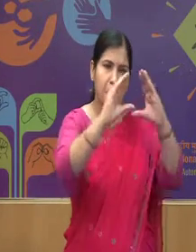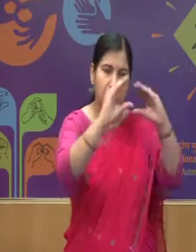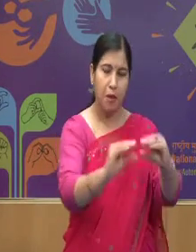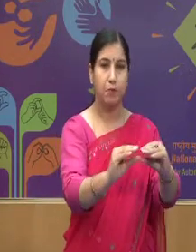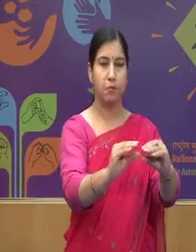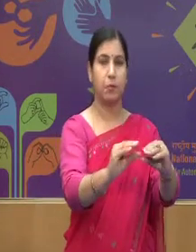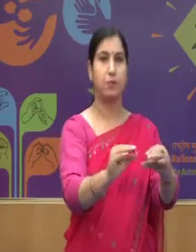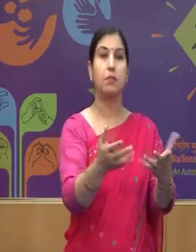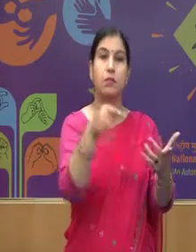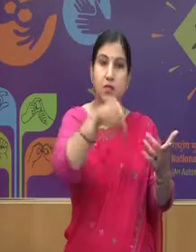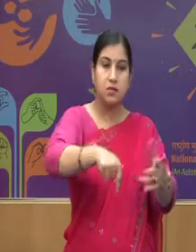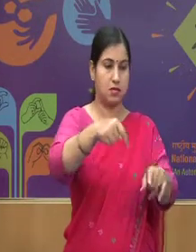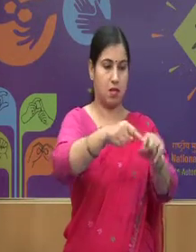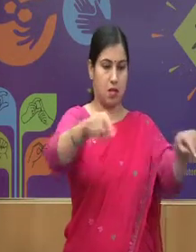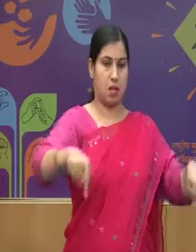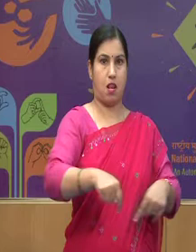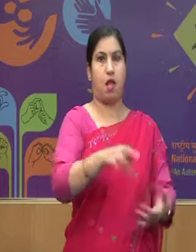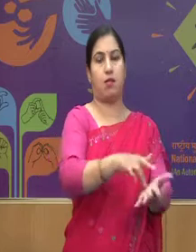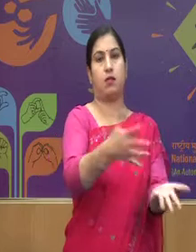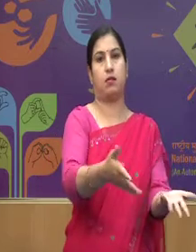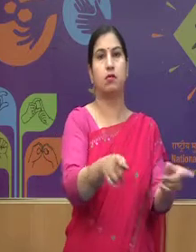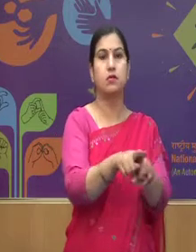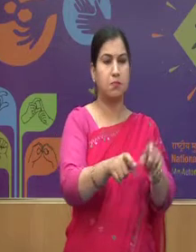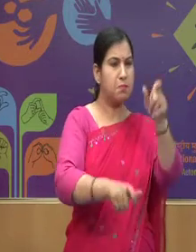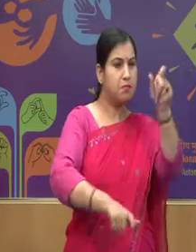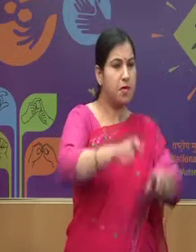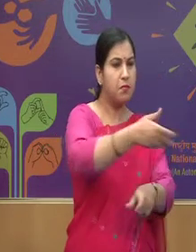available about this land and its people.